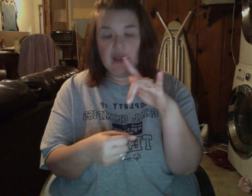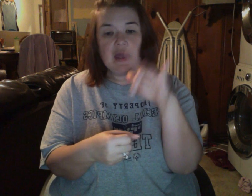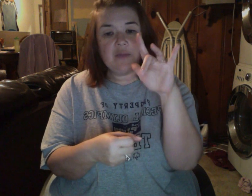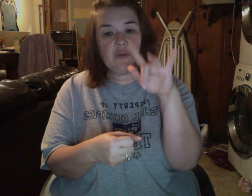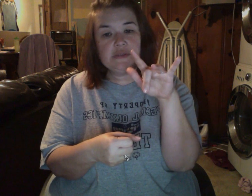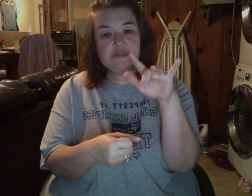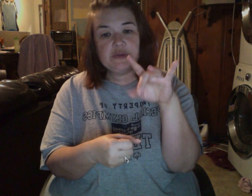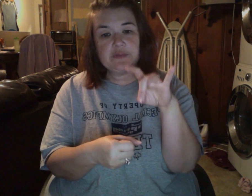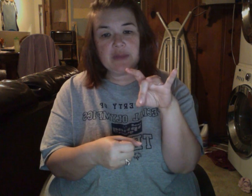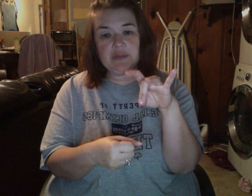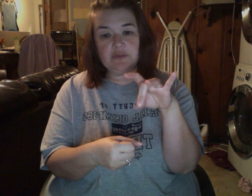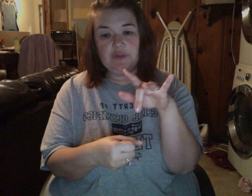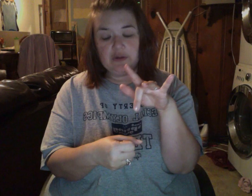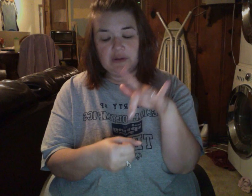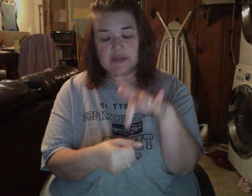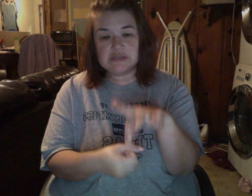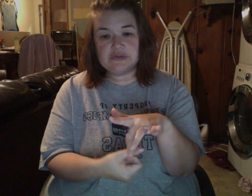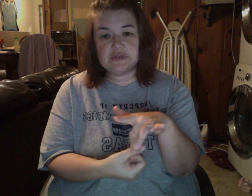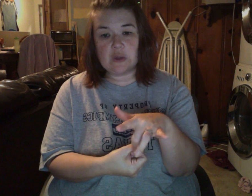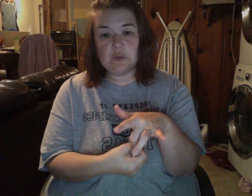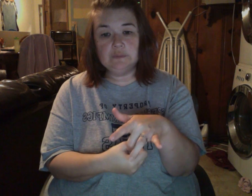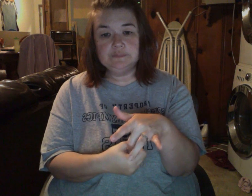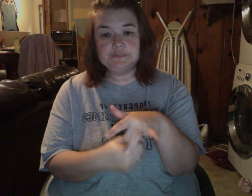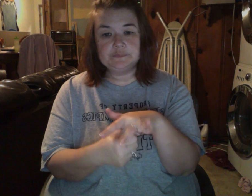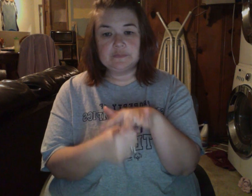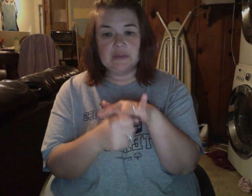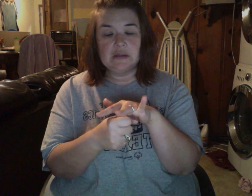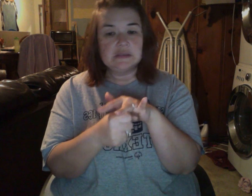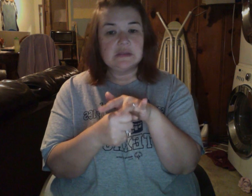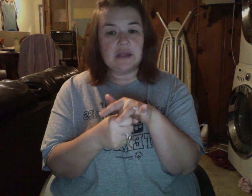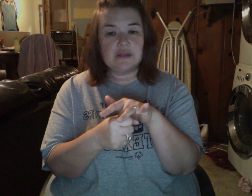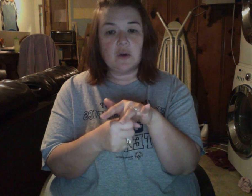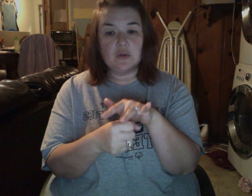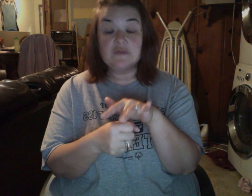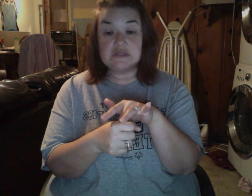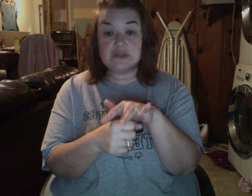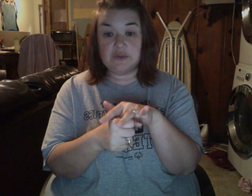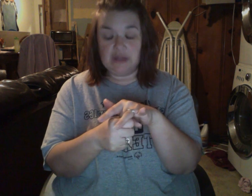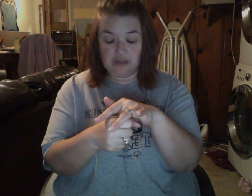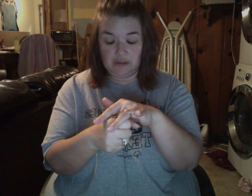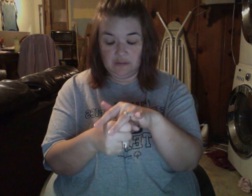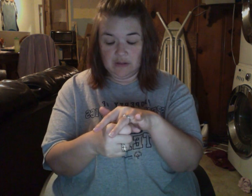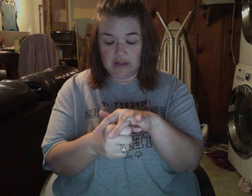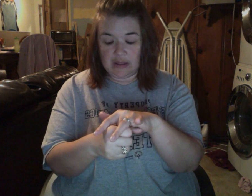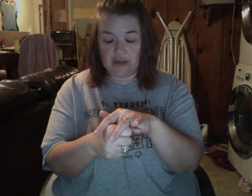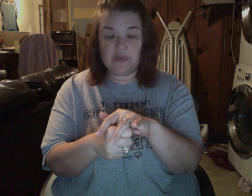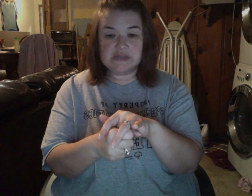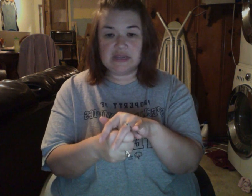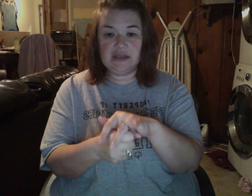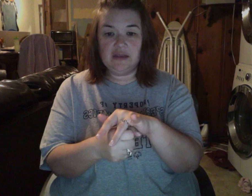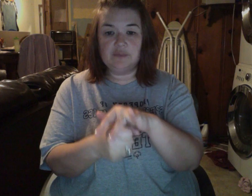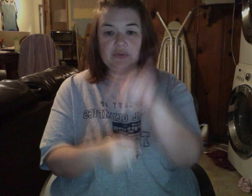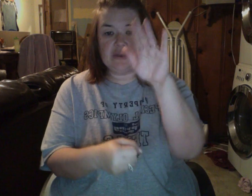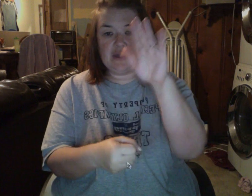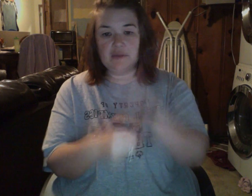I'm going to put my middle finger into this hole, like the hole of the soda can. And I'm going to take it and pull it out and